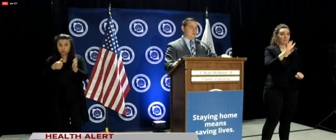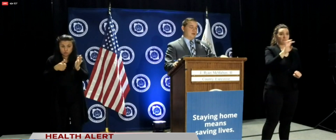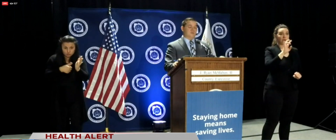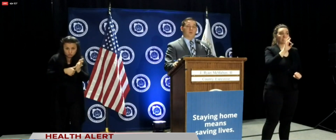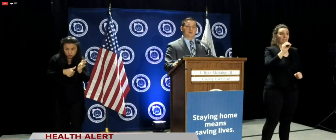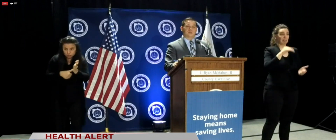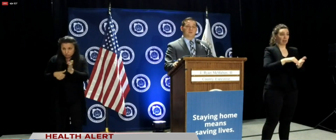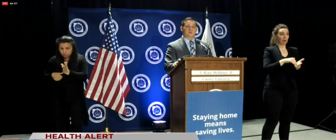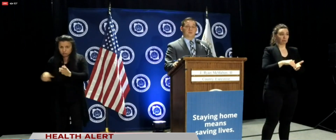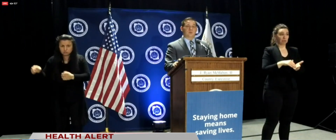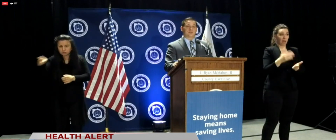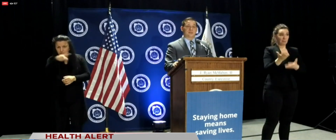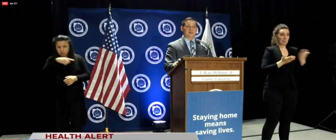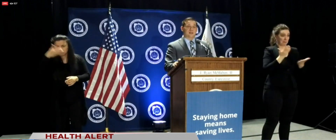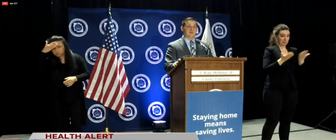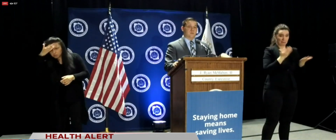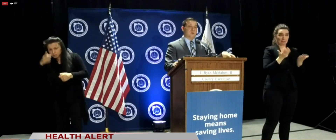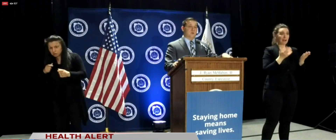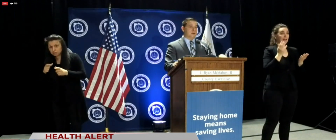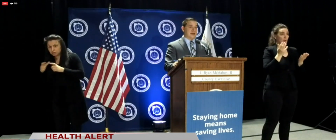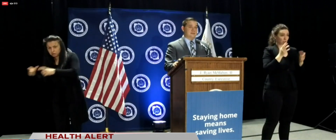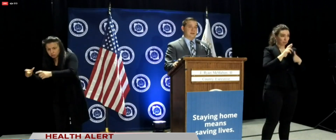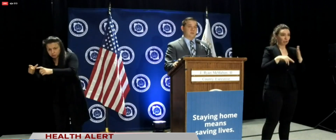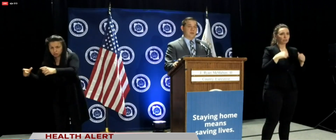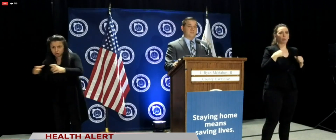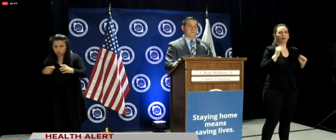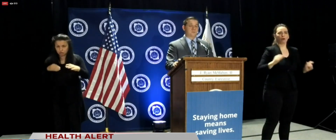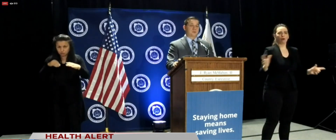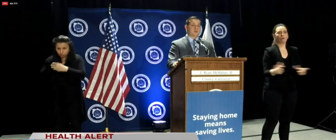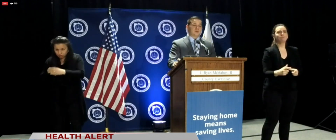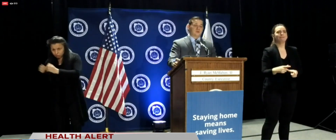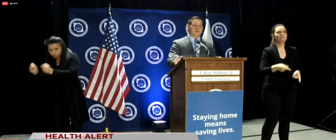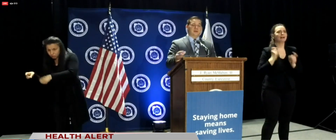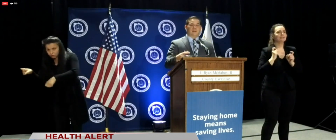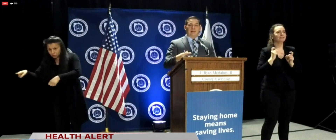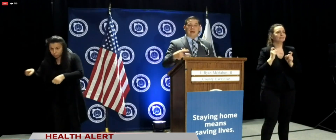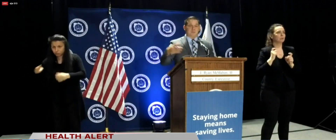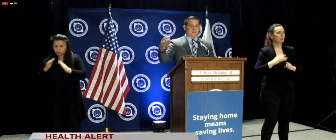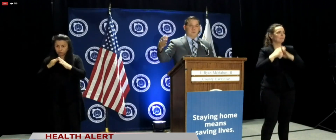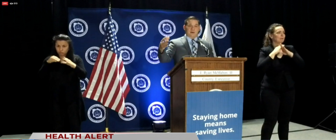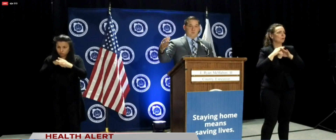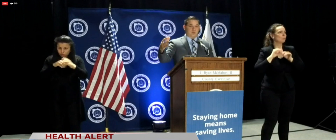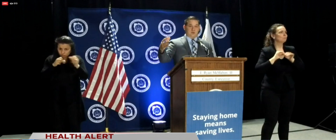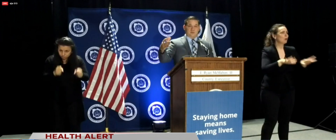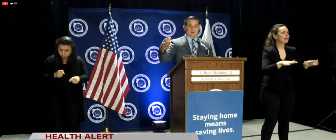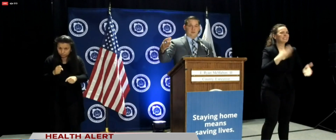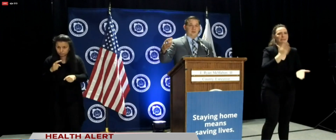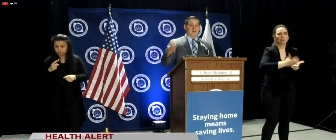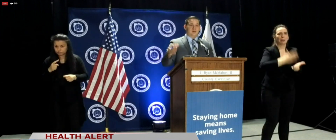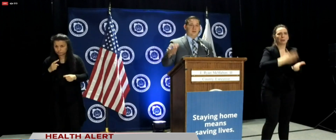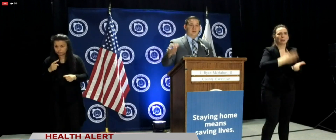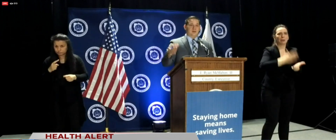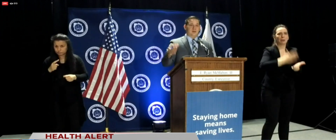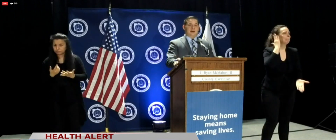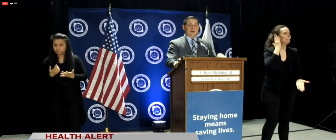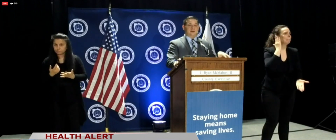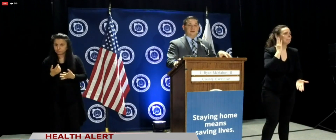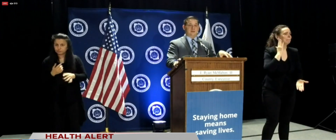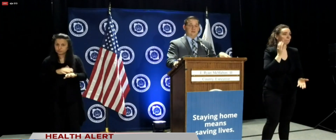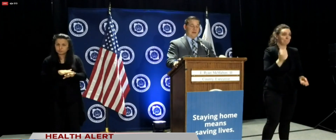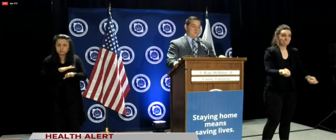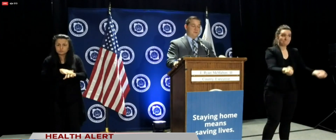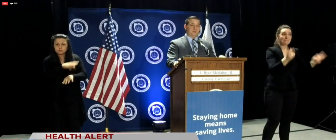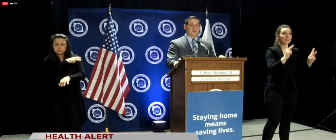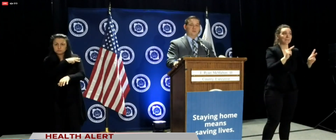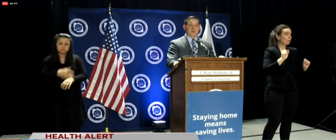and then you have quarantines for 14 days on everybody who had contact with them, you can let a lot of people go back to work. And then